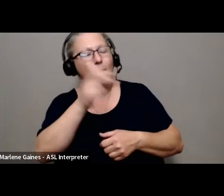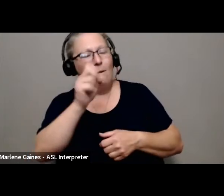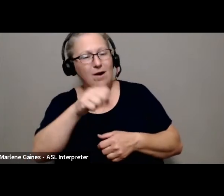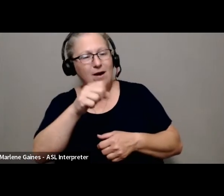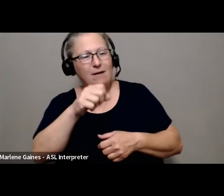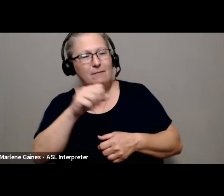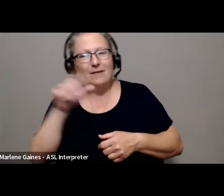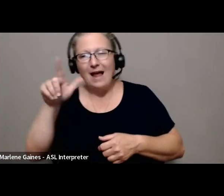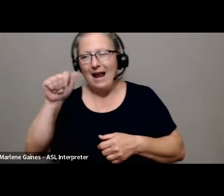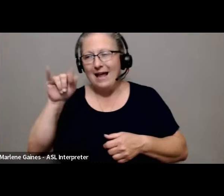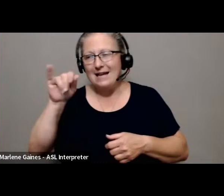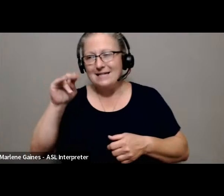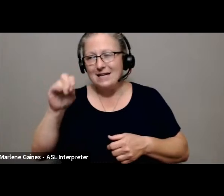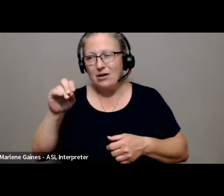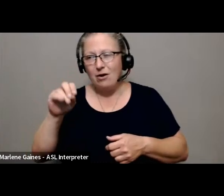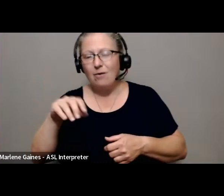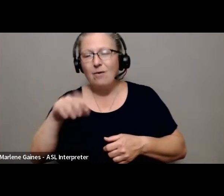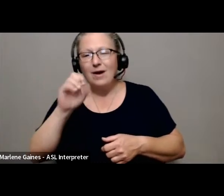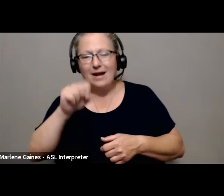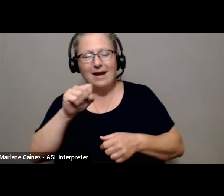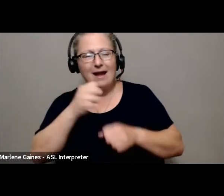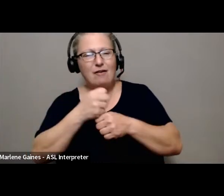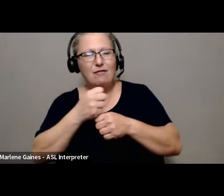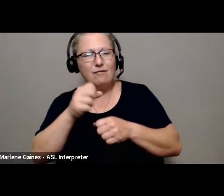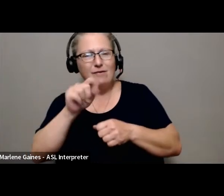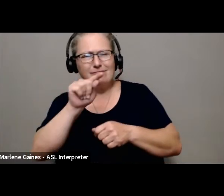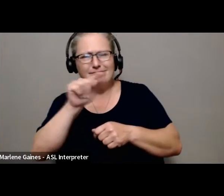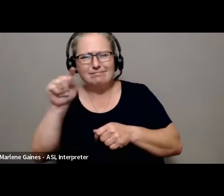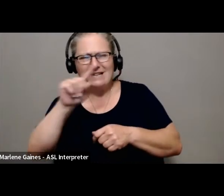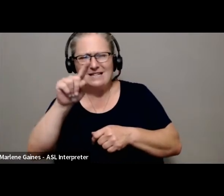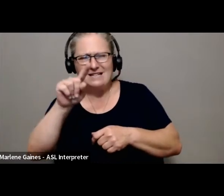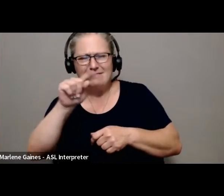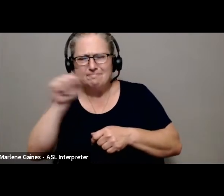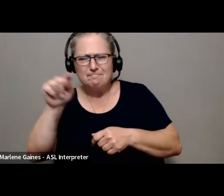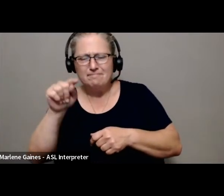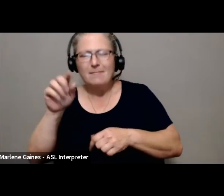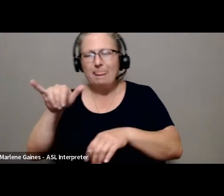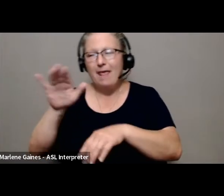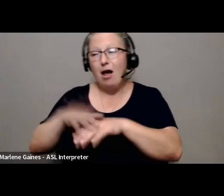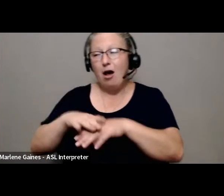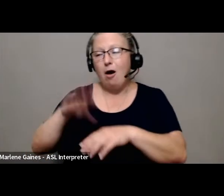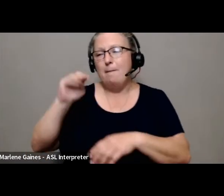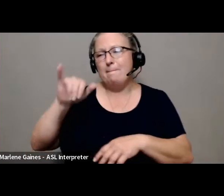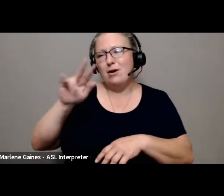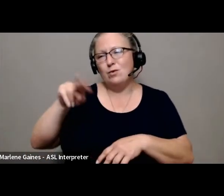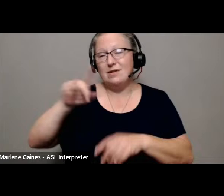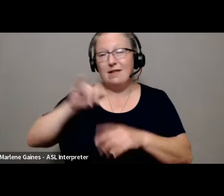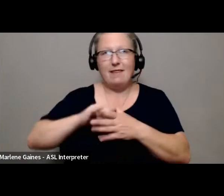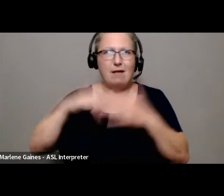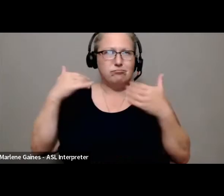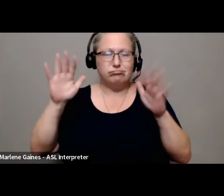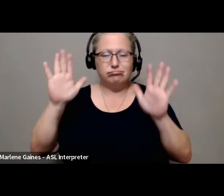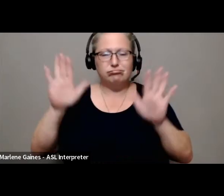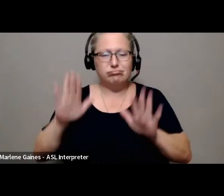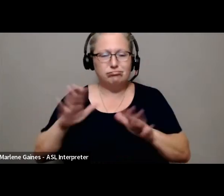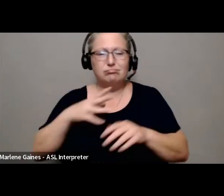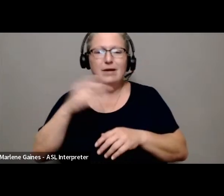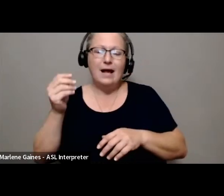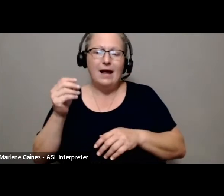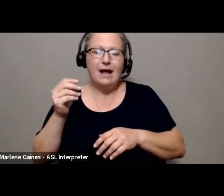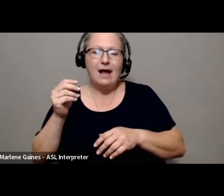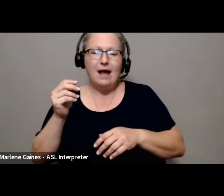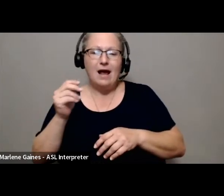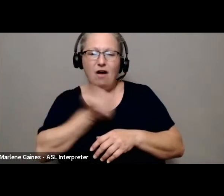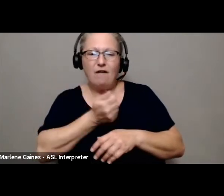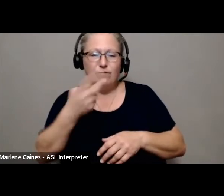The Latino. The sarape. It's made out of a sarape. Yeah, right. And that was on May 22nd. That was really remarkable. And then a few